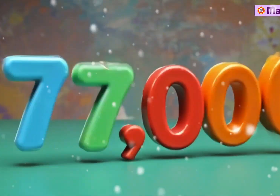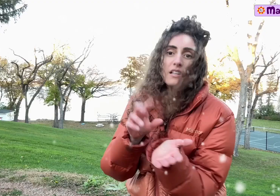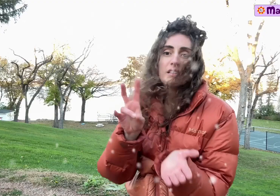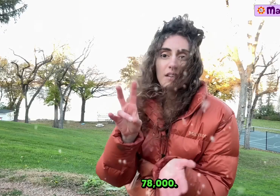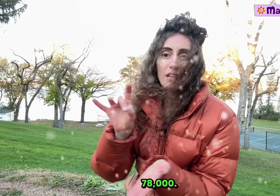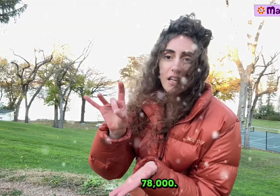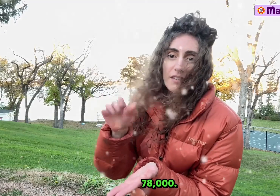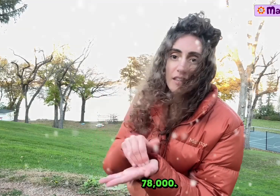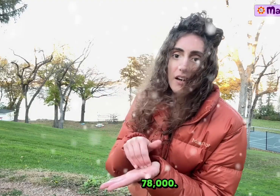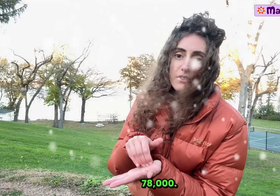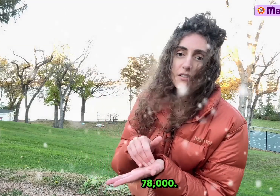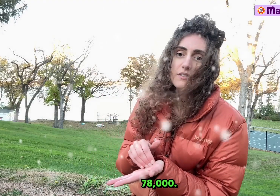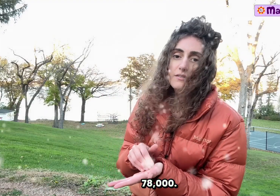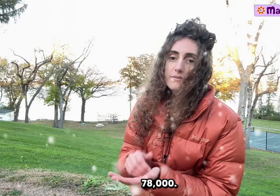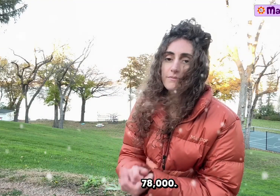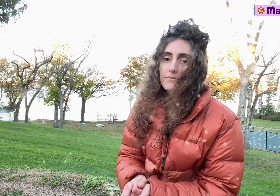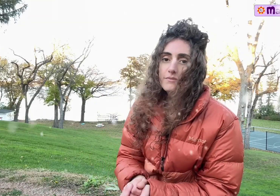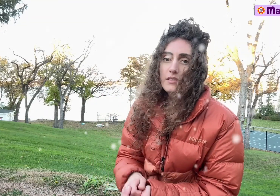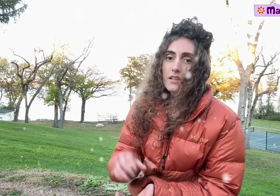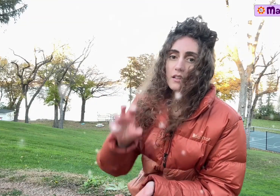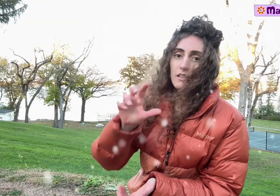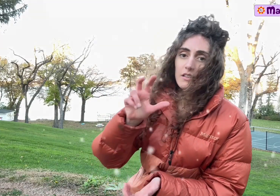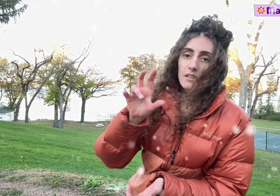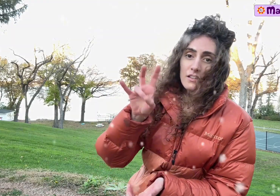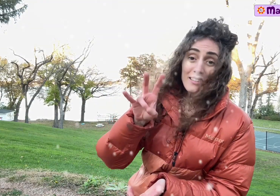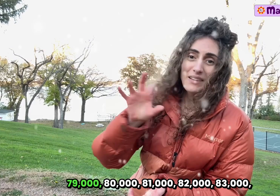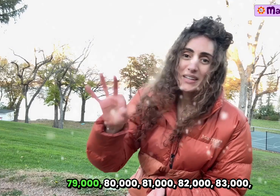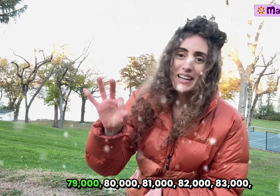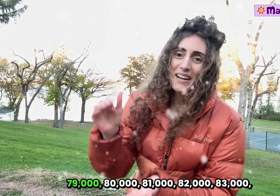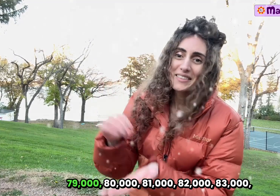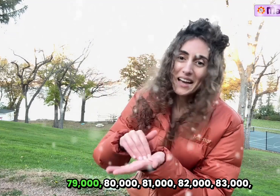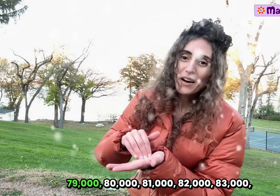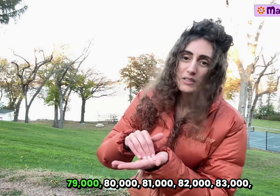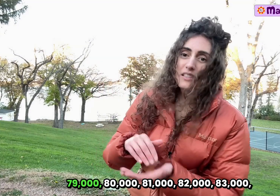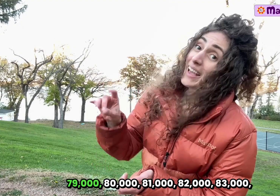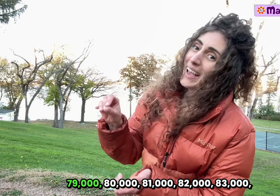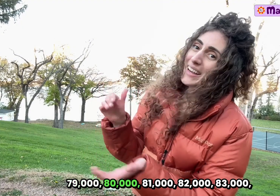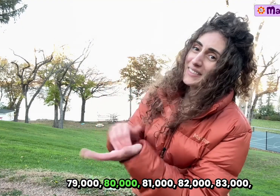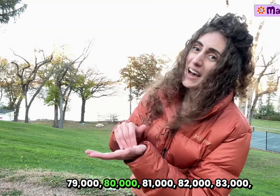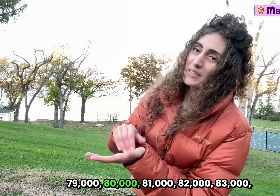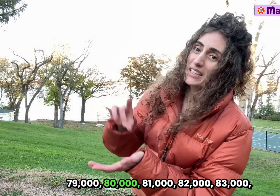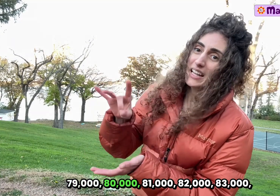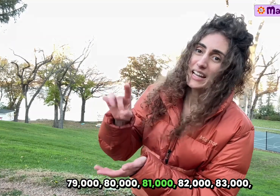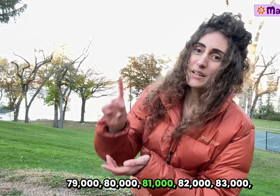78,000, 79,000, 80,000, 81